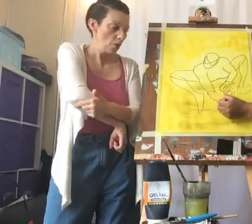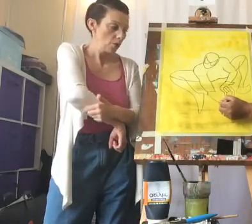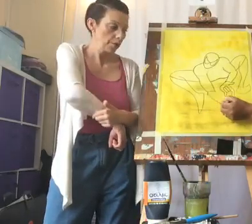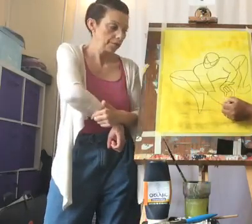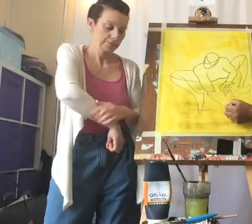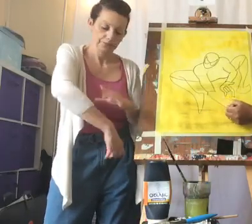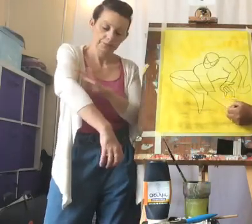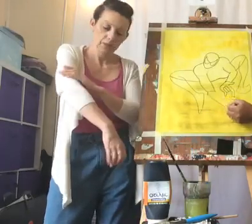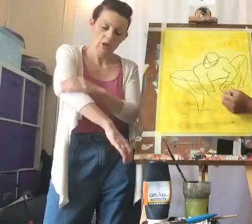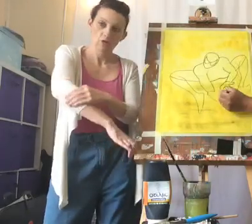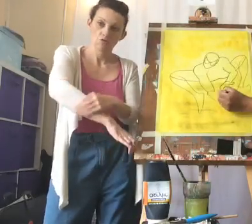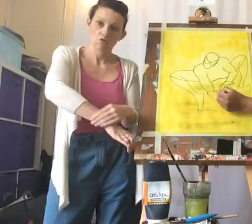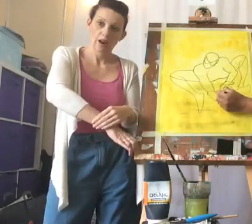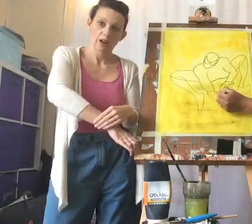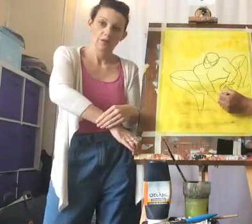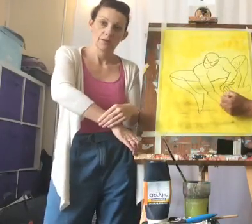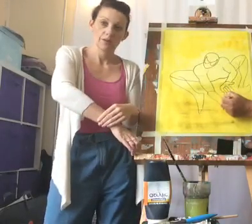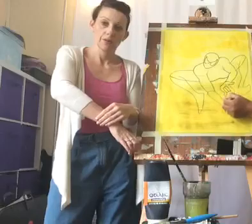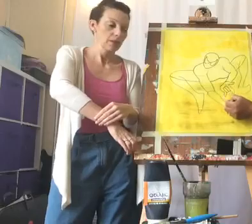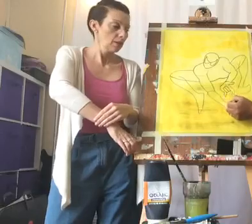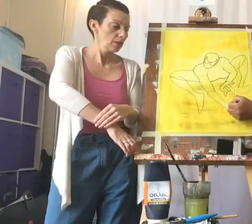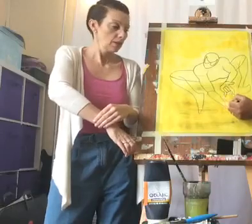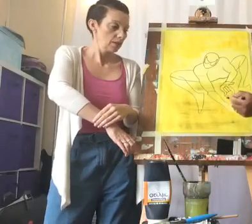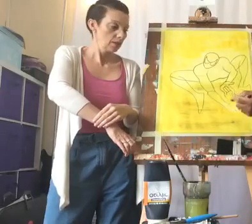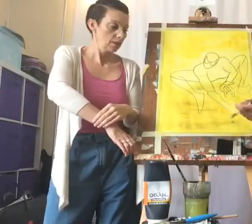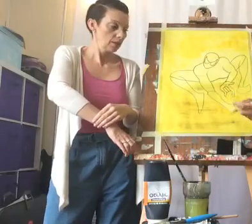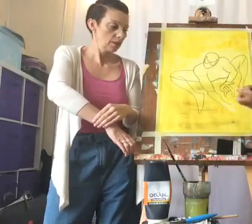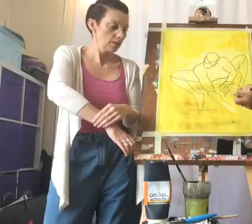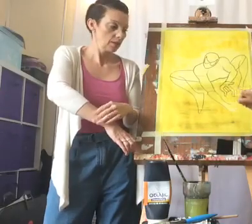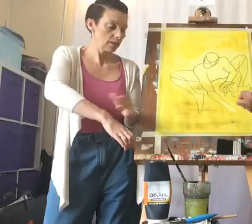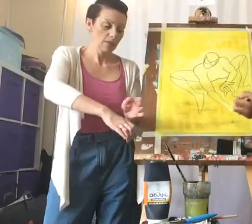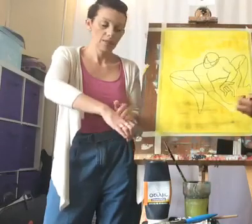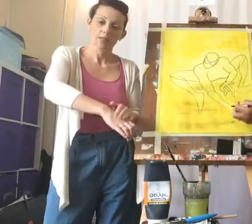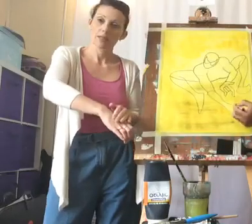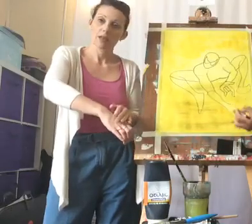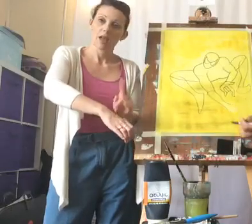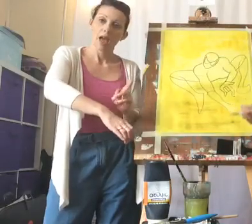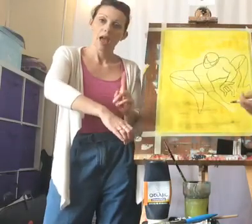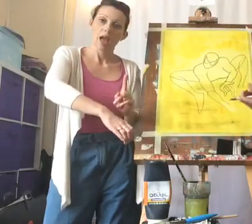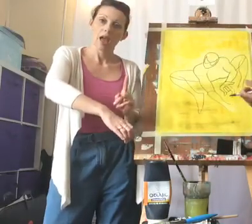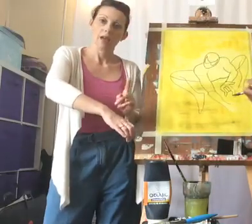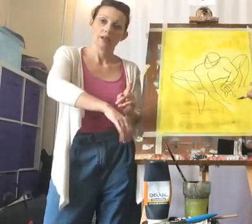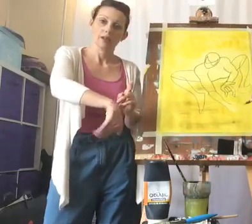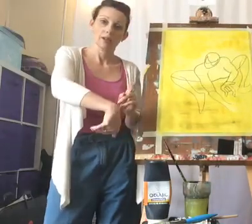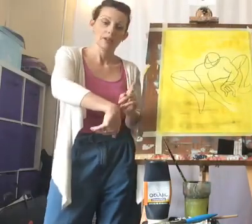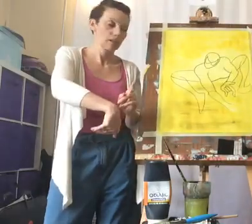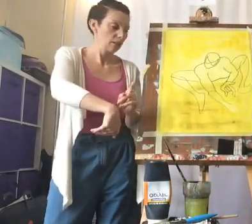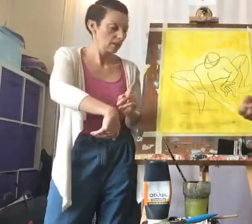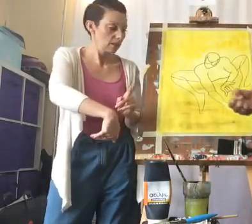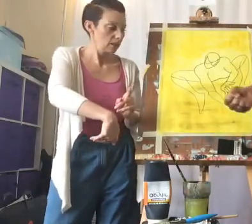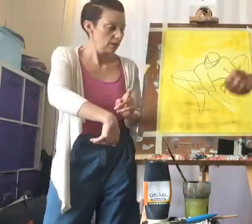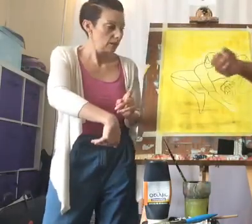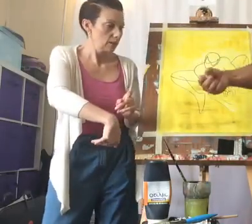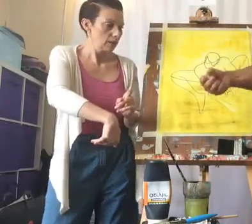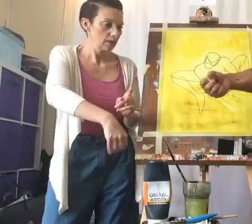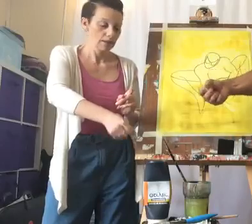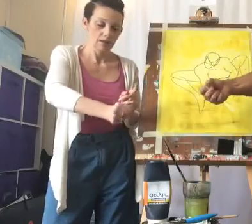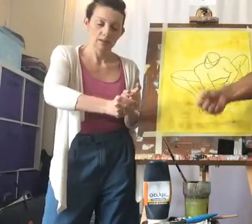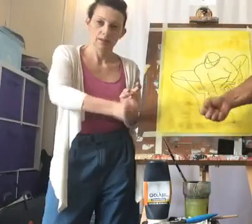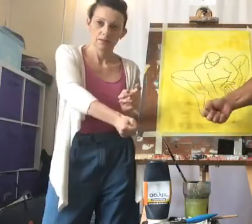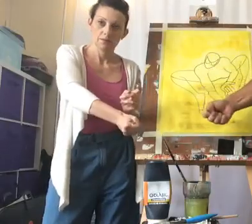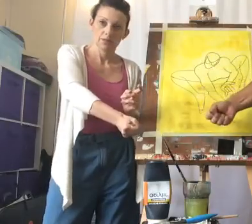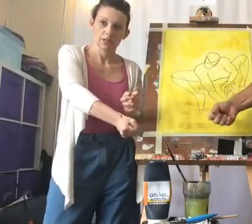and then goes round. And this hand is sort of further back, and if you think it's like that,